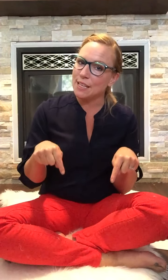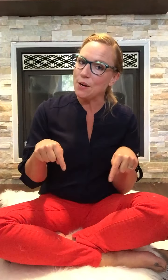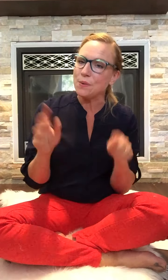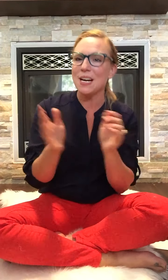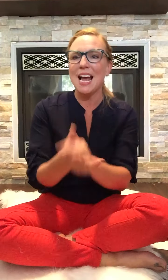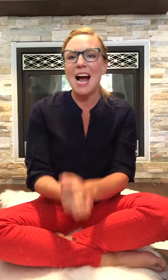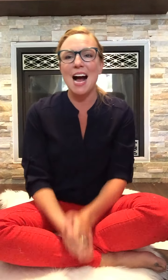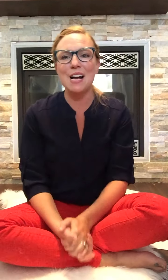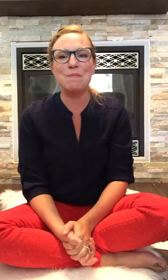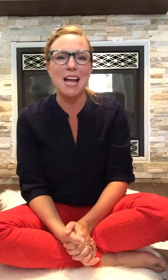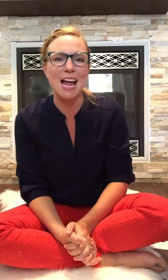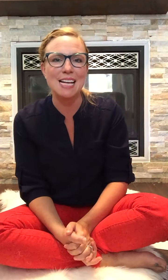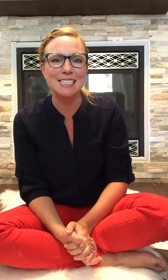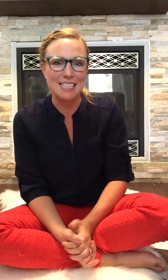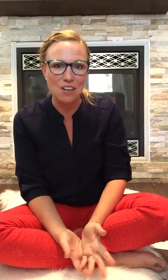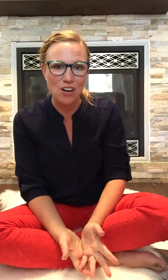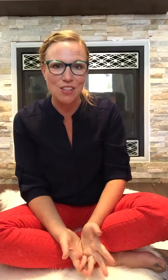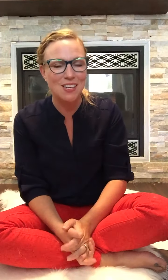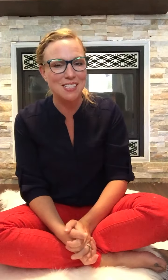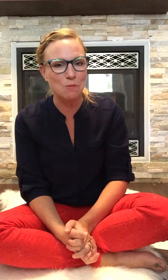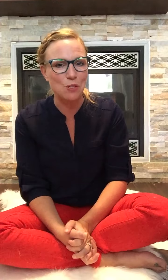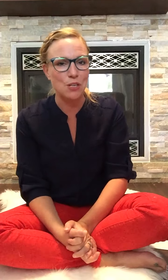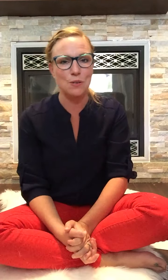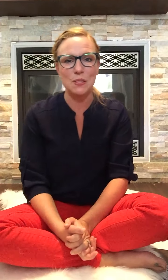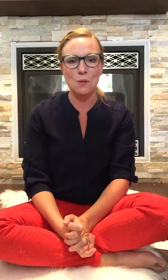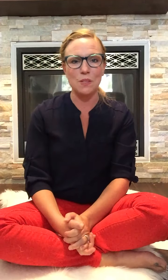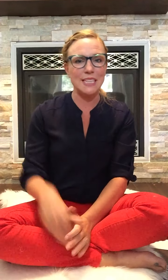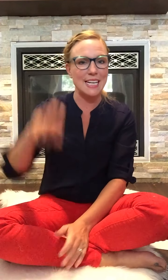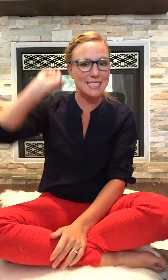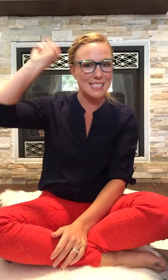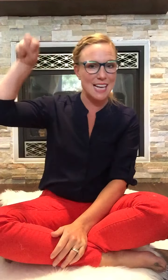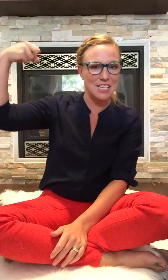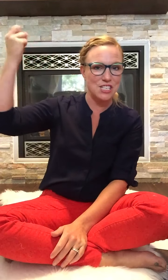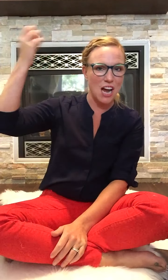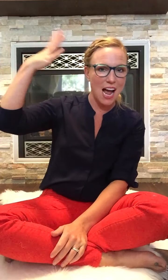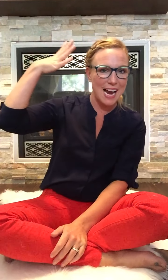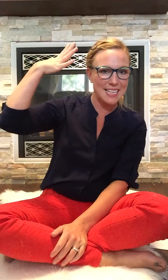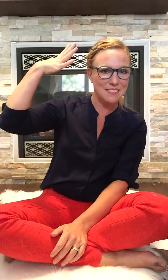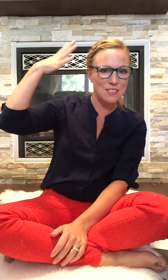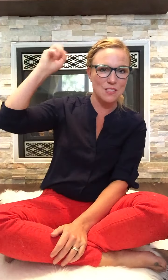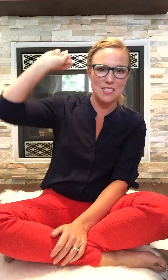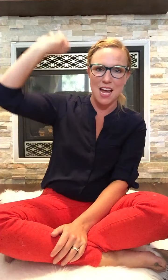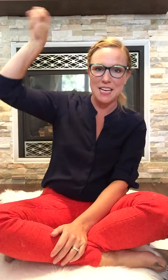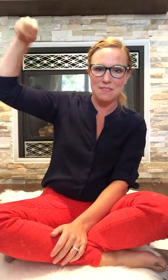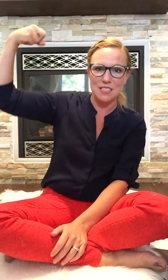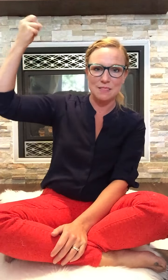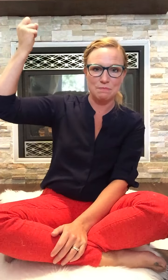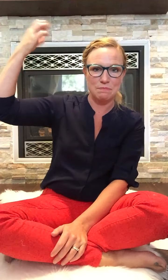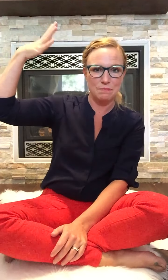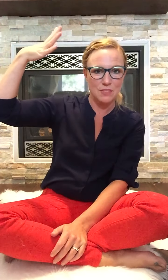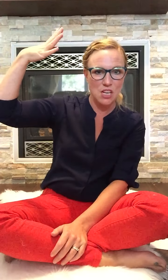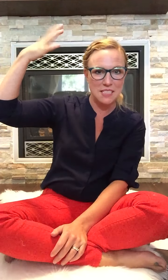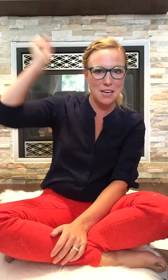below. And here are the signs that we'll use. So we'll need sunshine. So the sun shines down